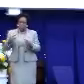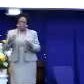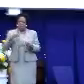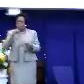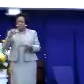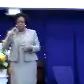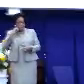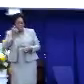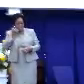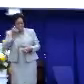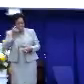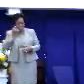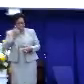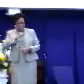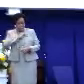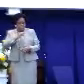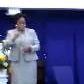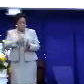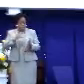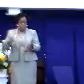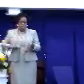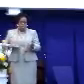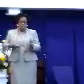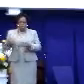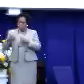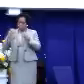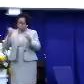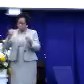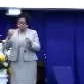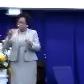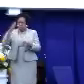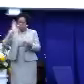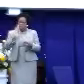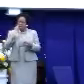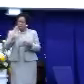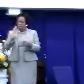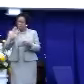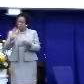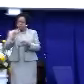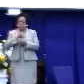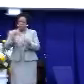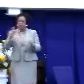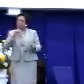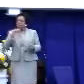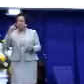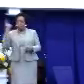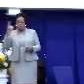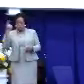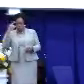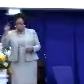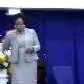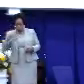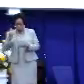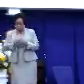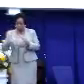ashamed of the gospel of Christ. It is the power of God unto salvation. And it's not just for me, but to everyone